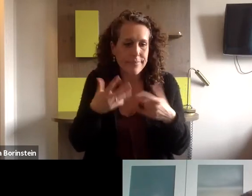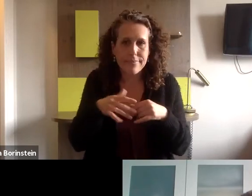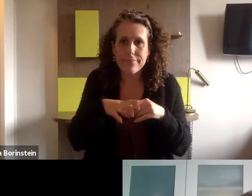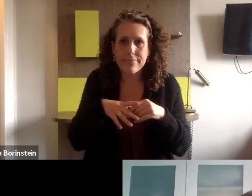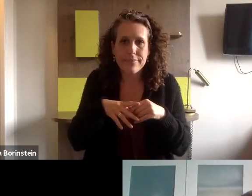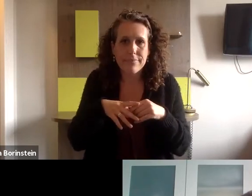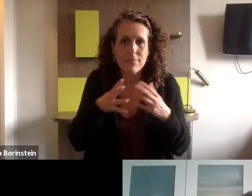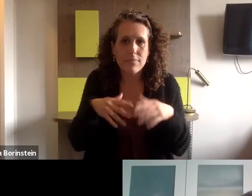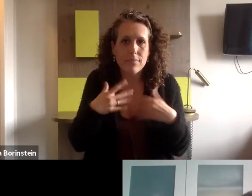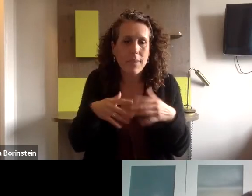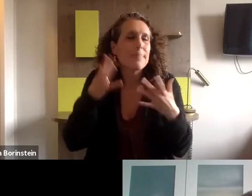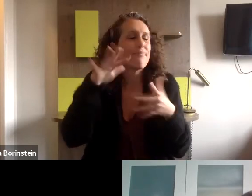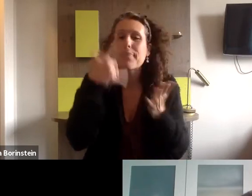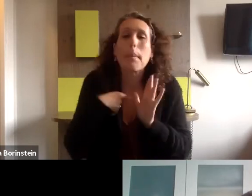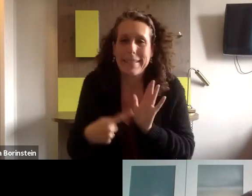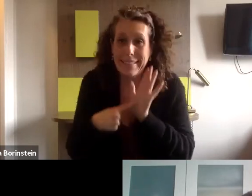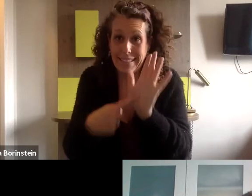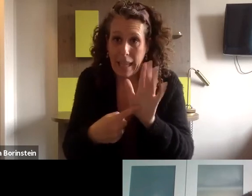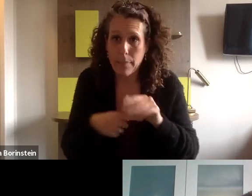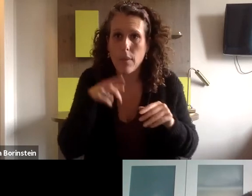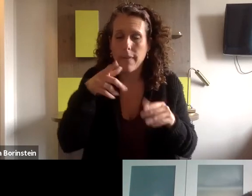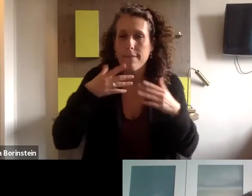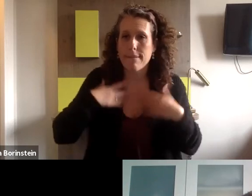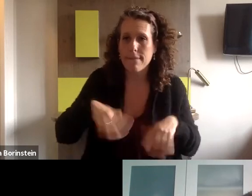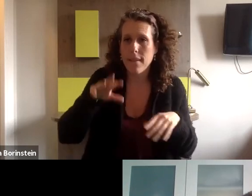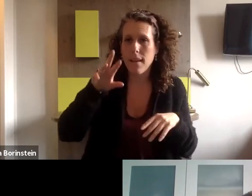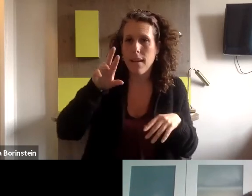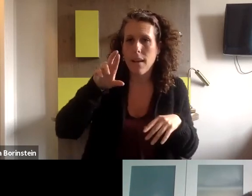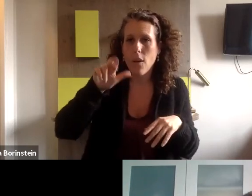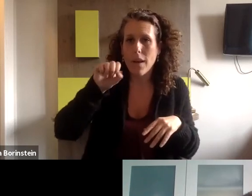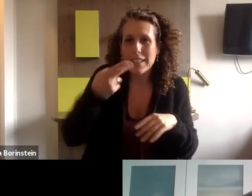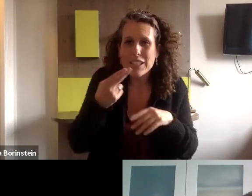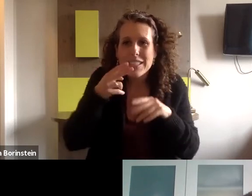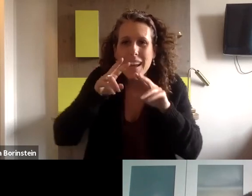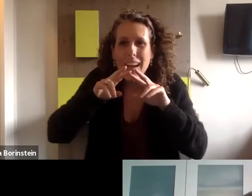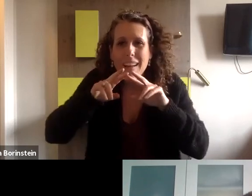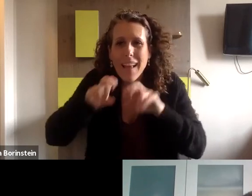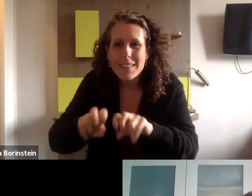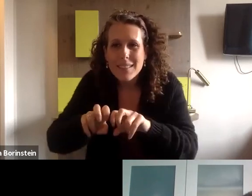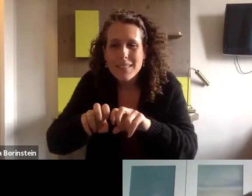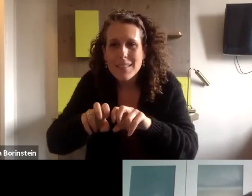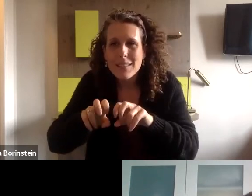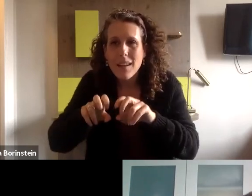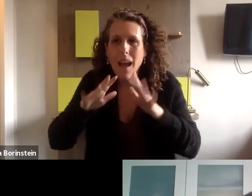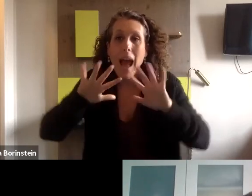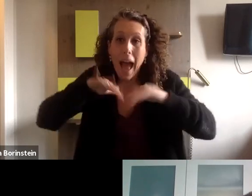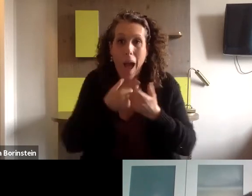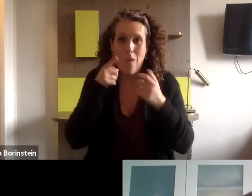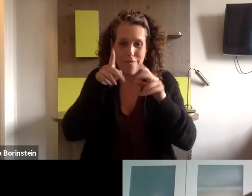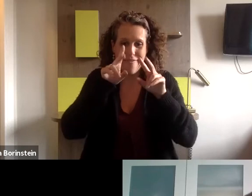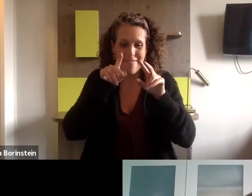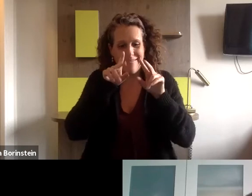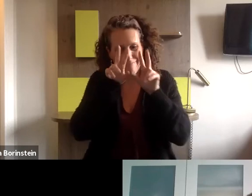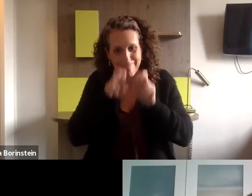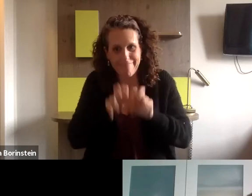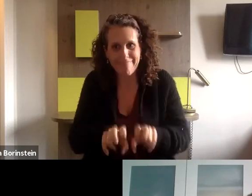want to have, for example, if you do rash analysis, a specific statistical analysis way of analyzing data,